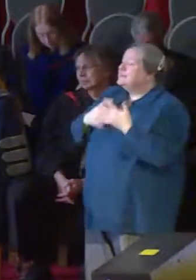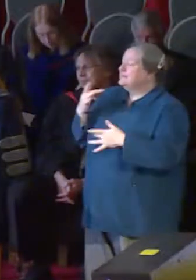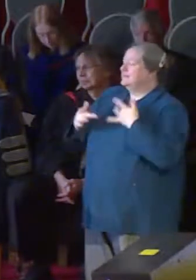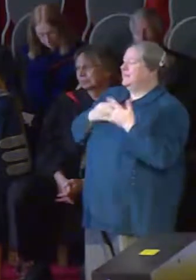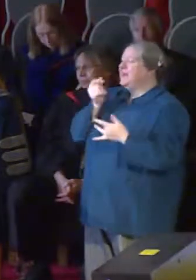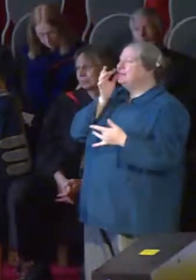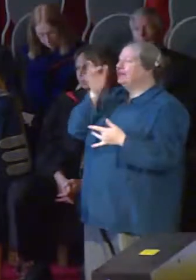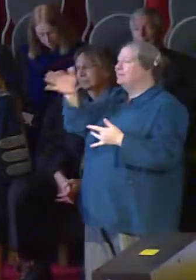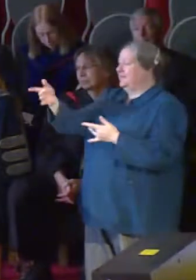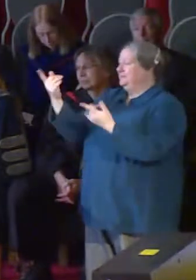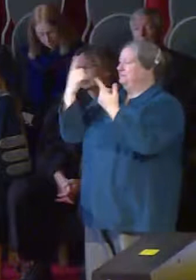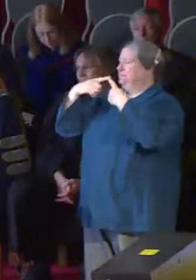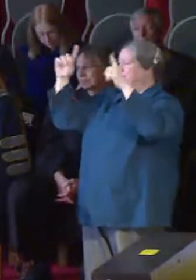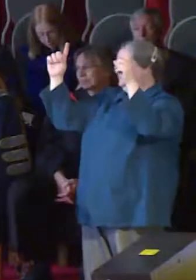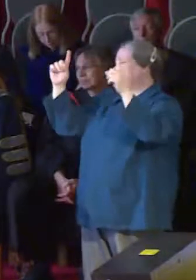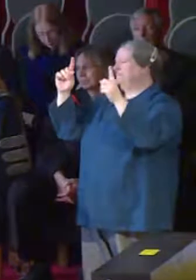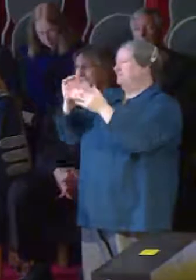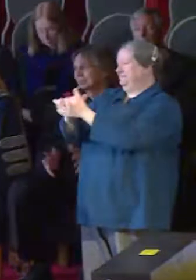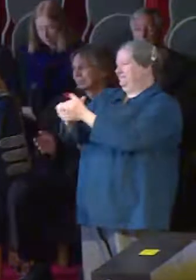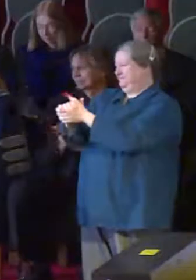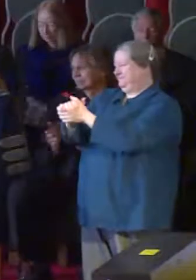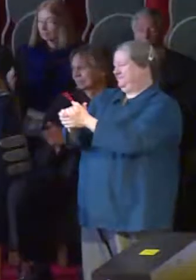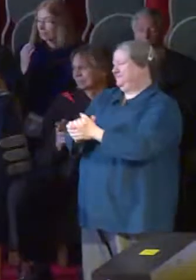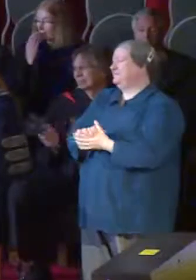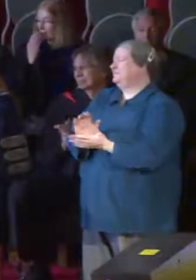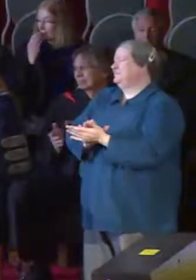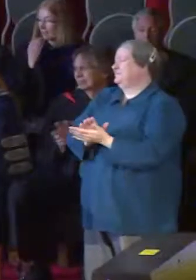successful future. Congratulations.